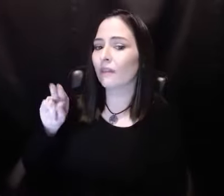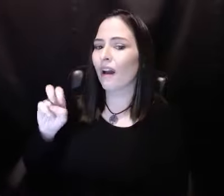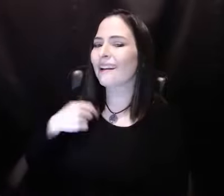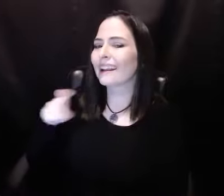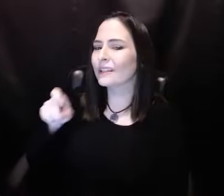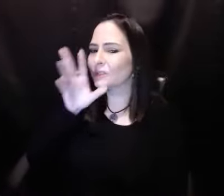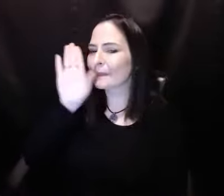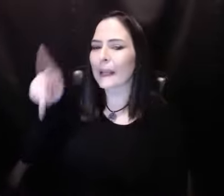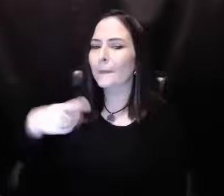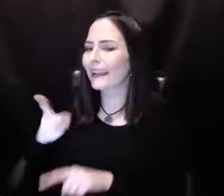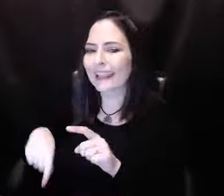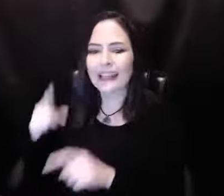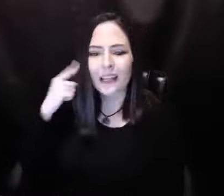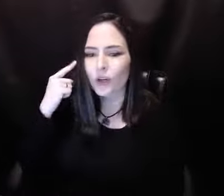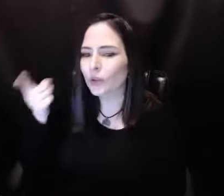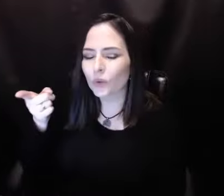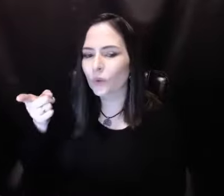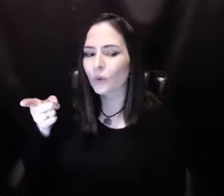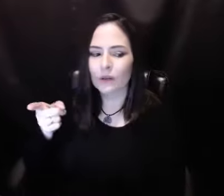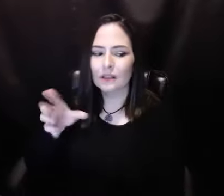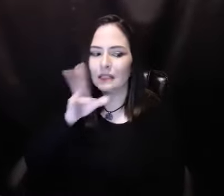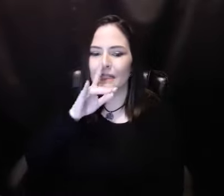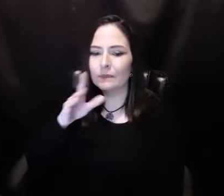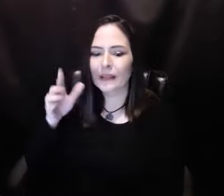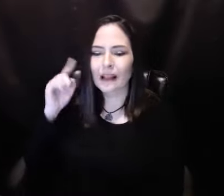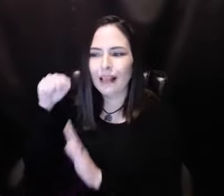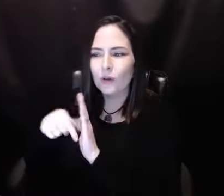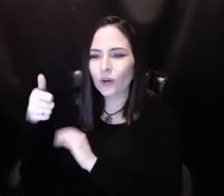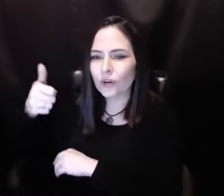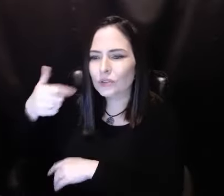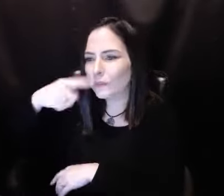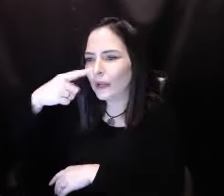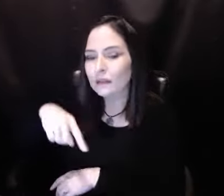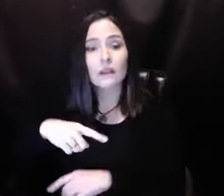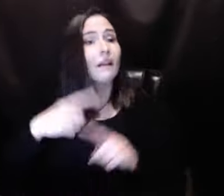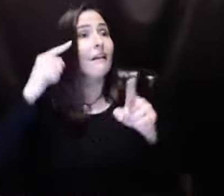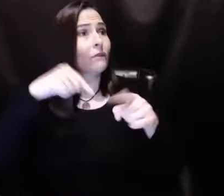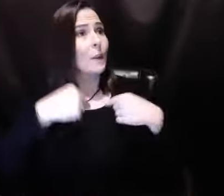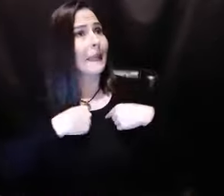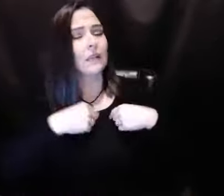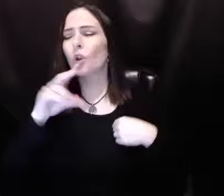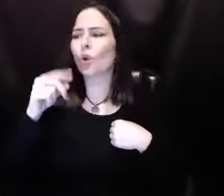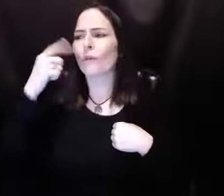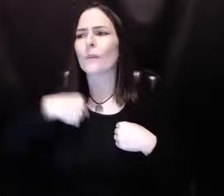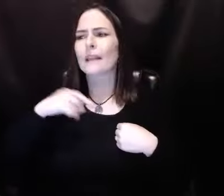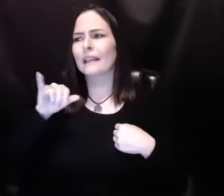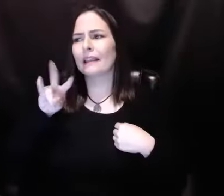Yvonne, I hate to interrupt. I need for you to speak up. I need for you to speak louder. Okay. No, for